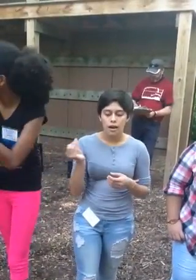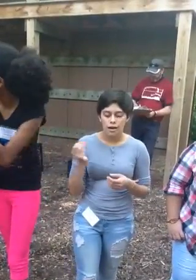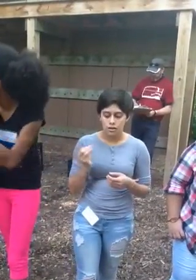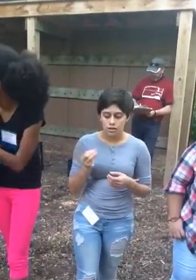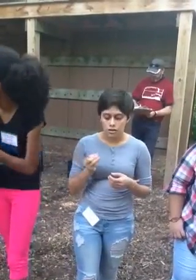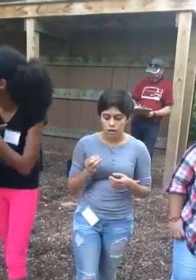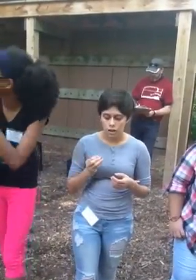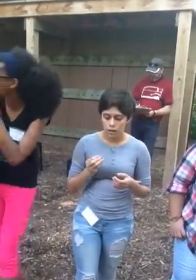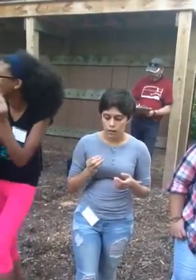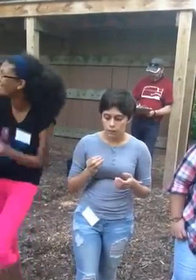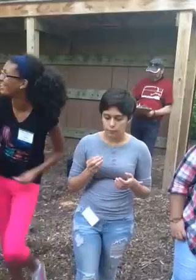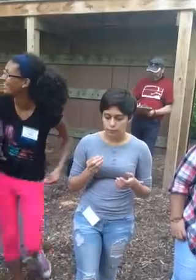about cooperation and